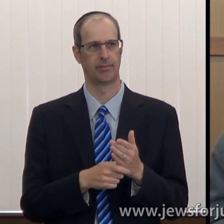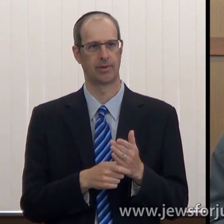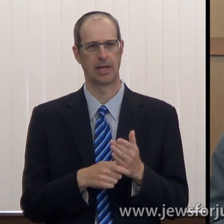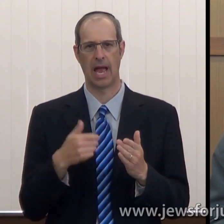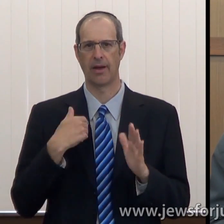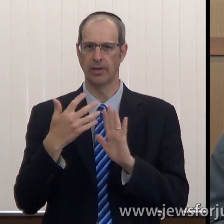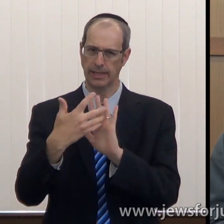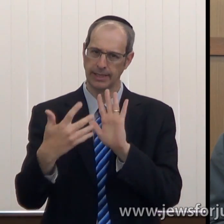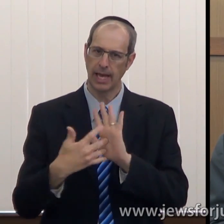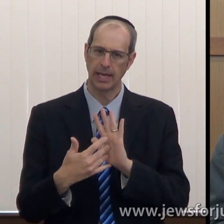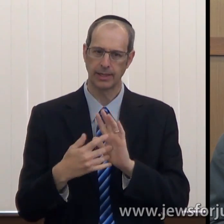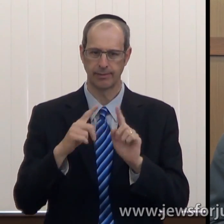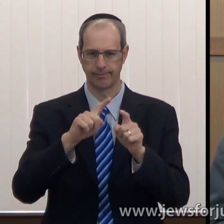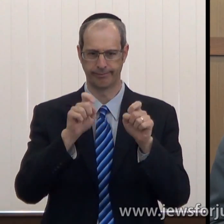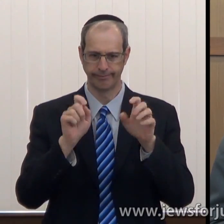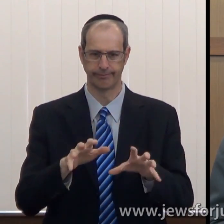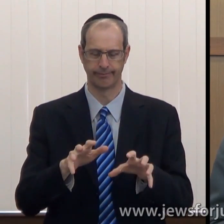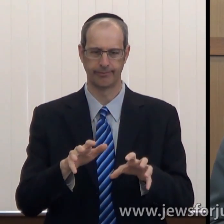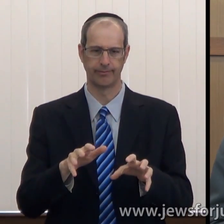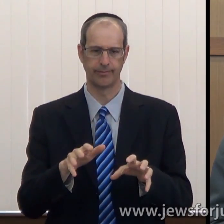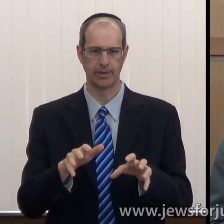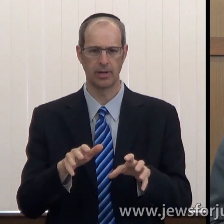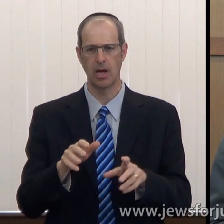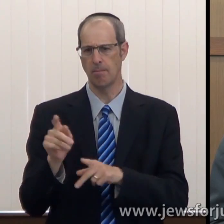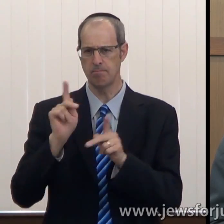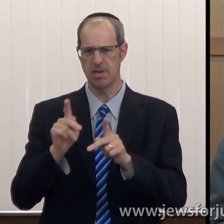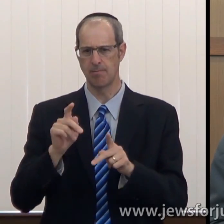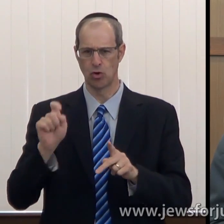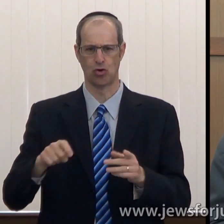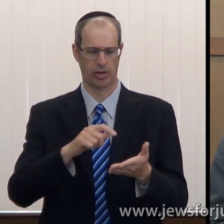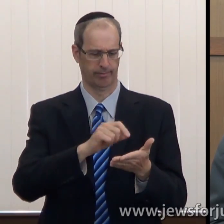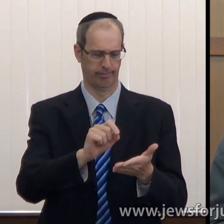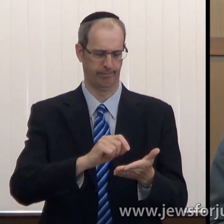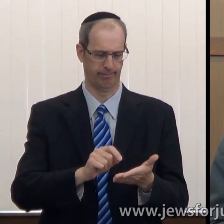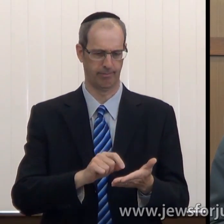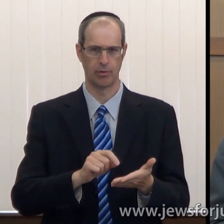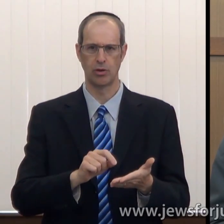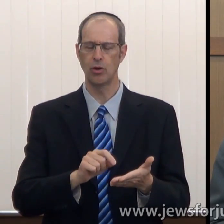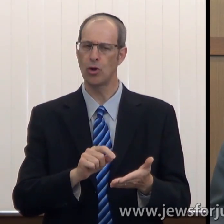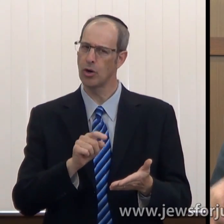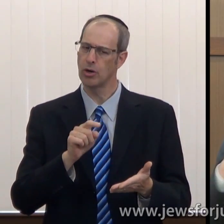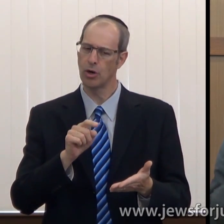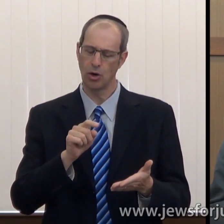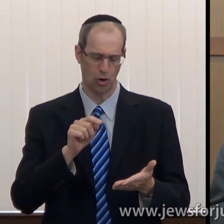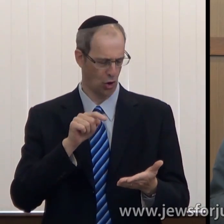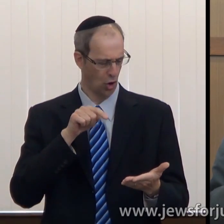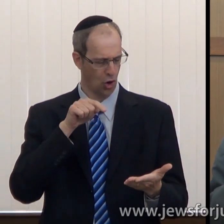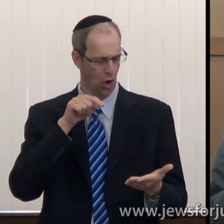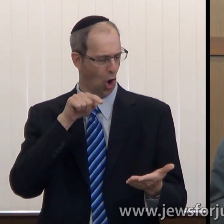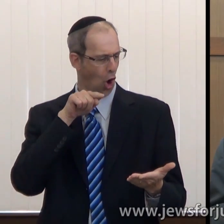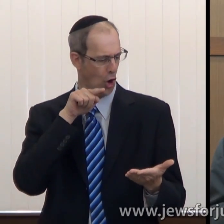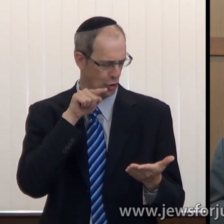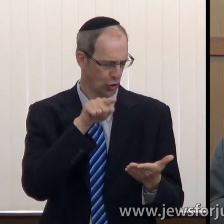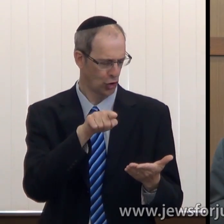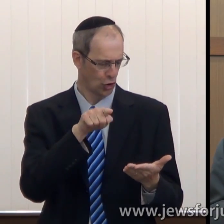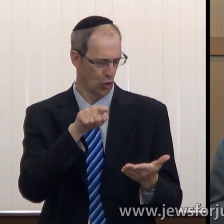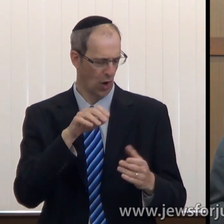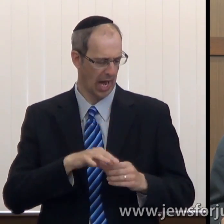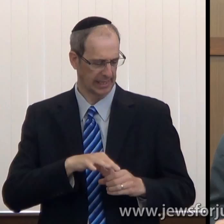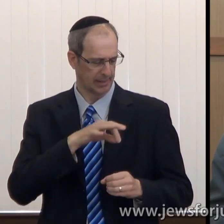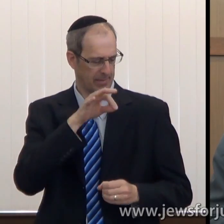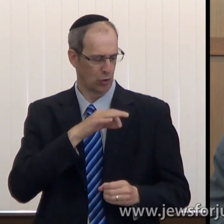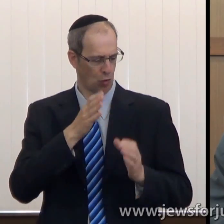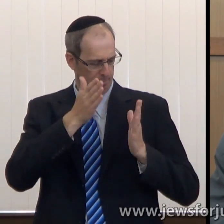test. They wanted people to take a test. Are you spiritual? Are you someone that's a spiritual